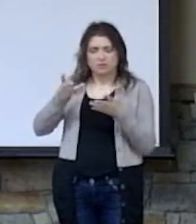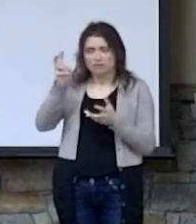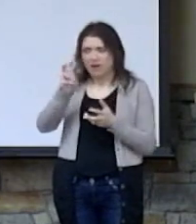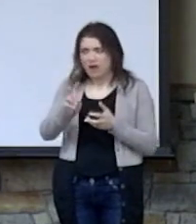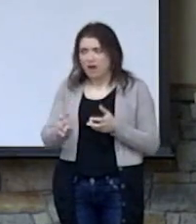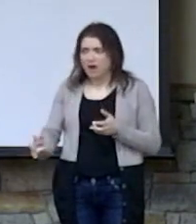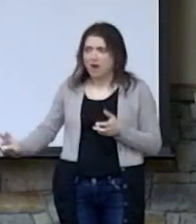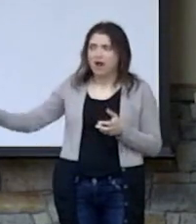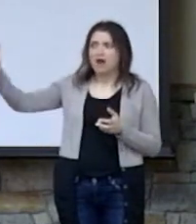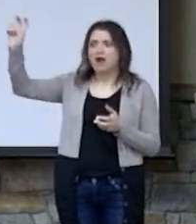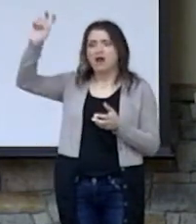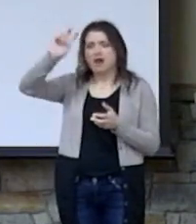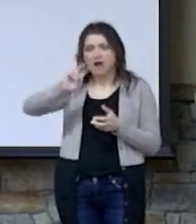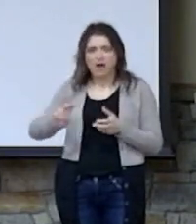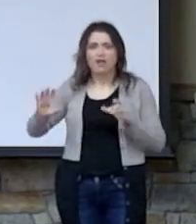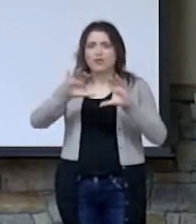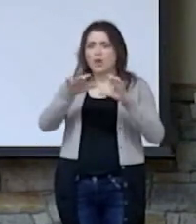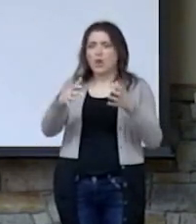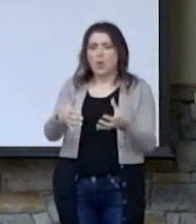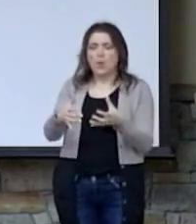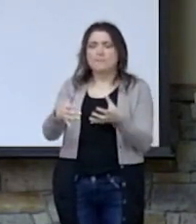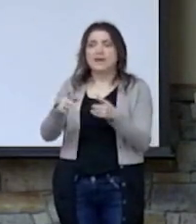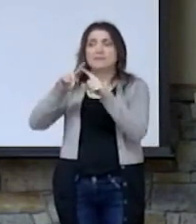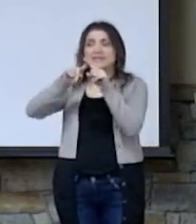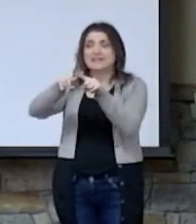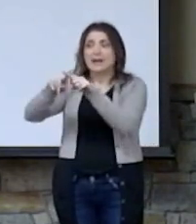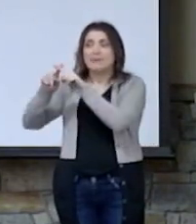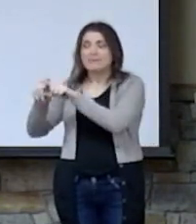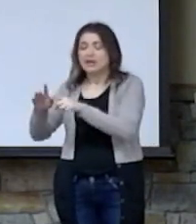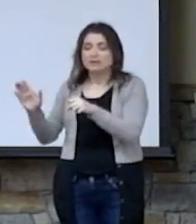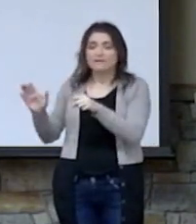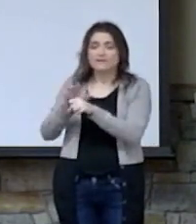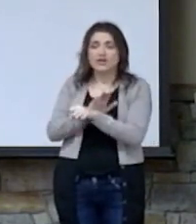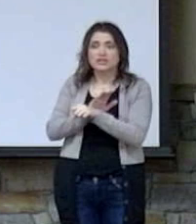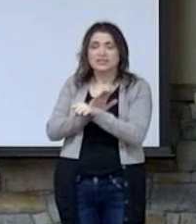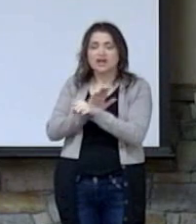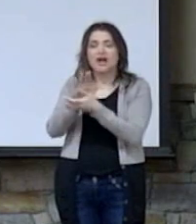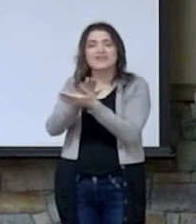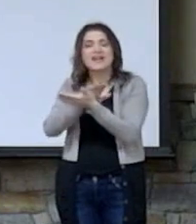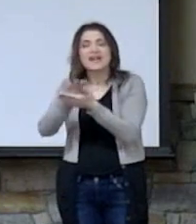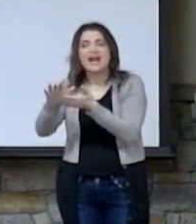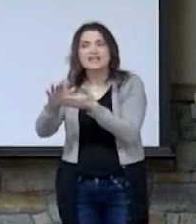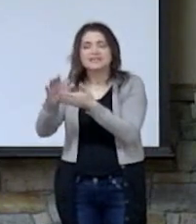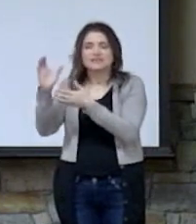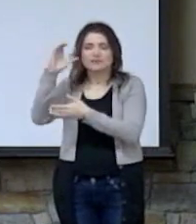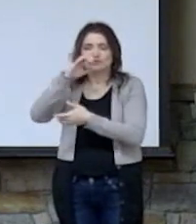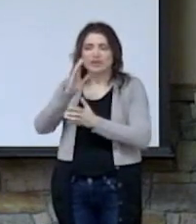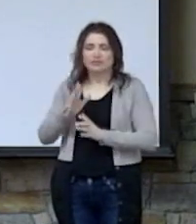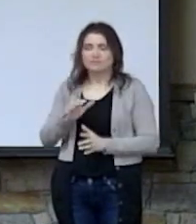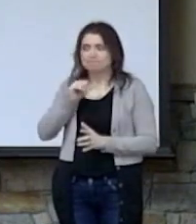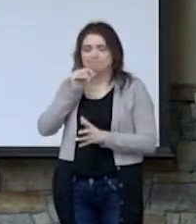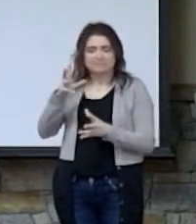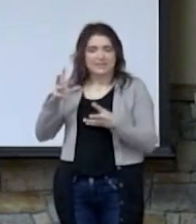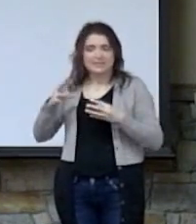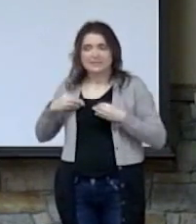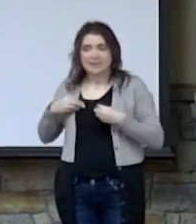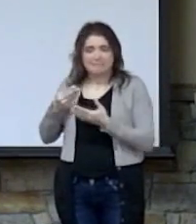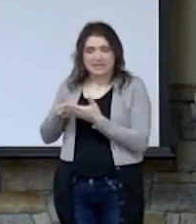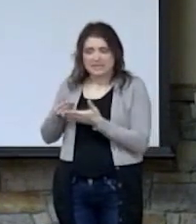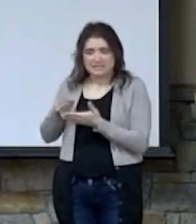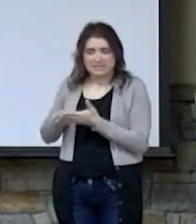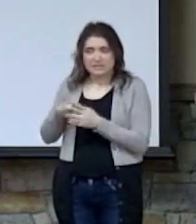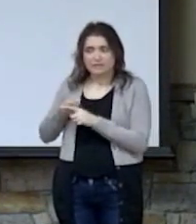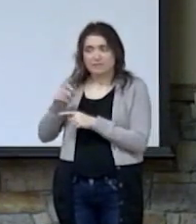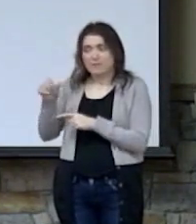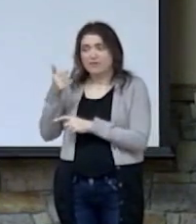be dependent entirely on the kindness of strangers. He didn't take any money. He couldn't accept money from